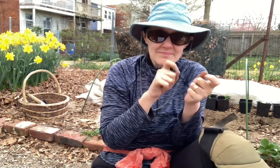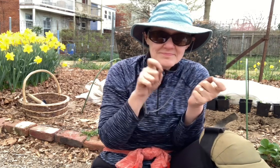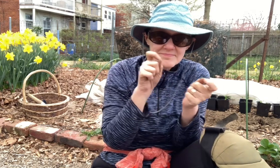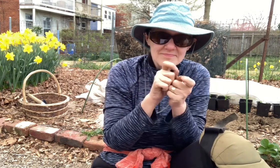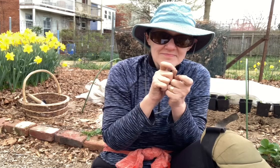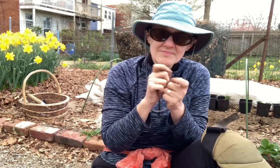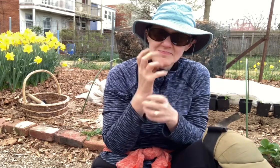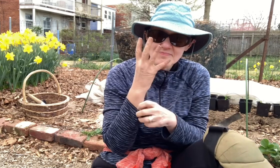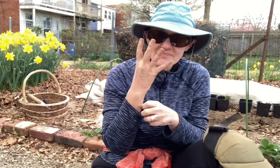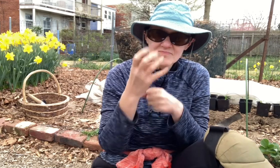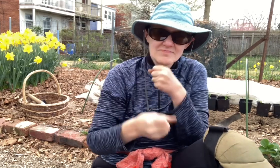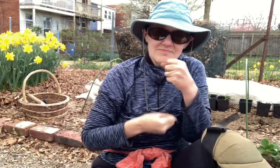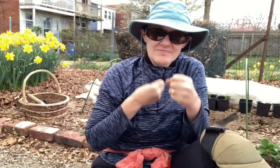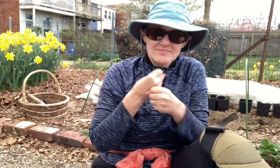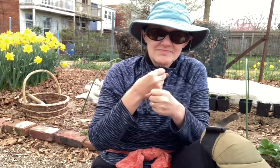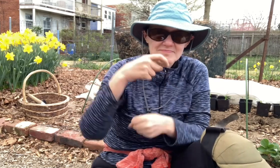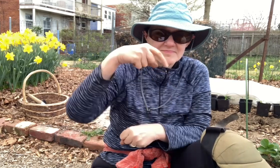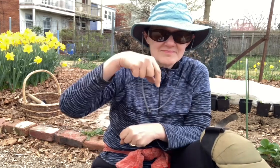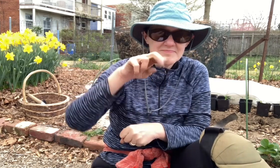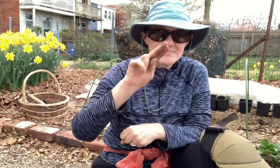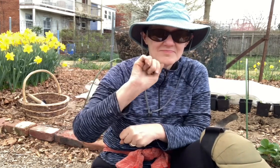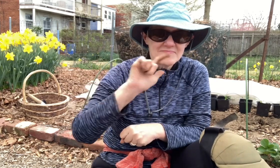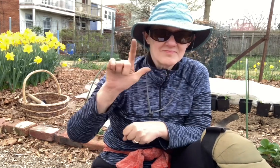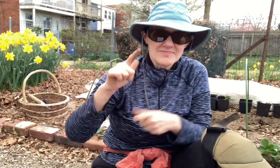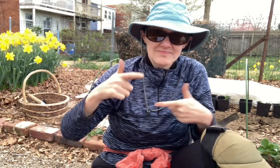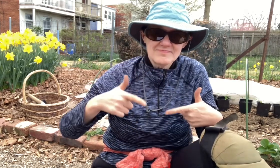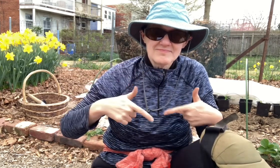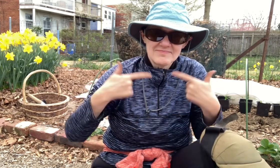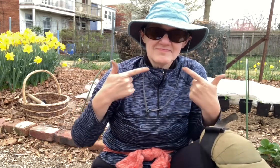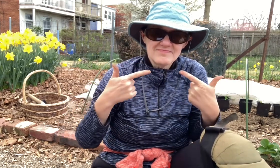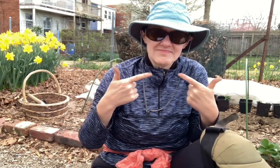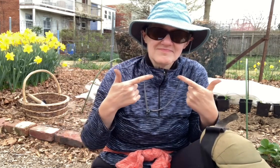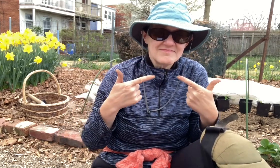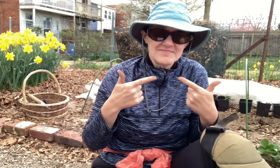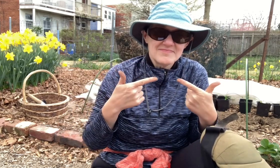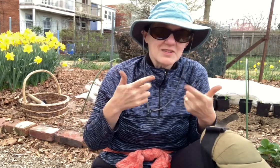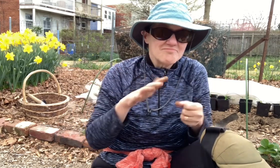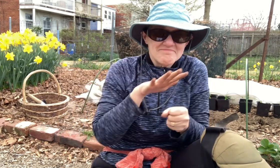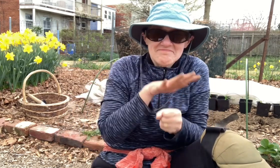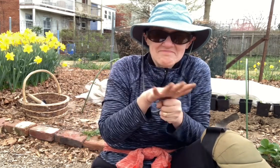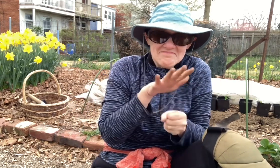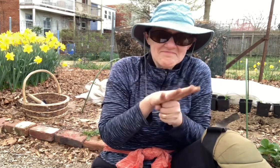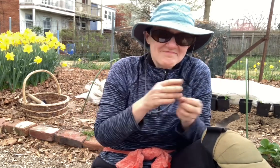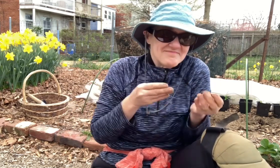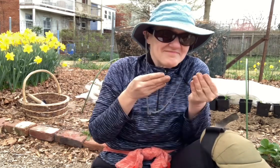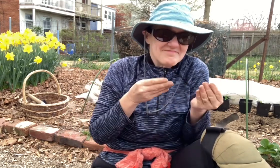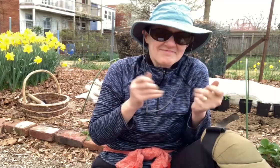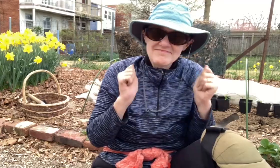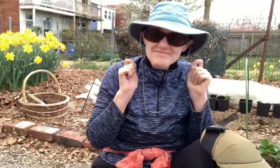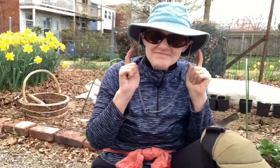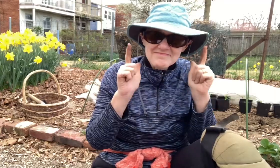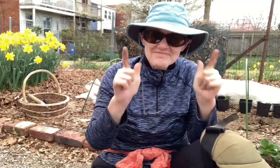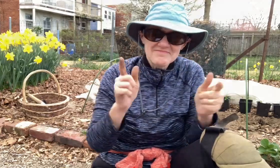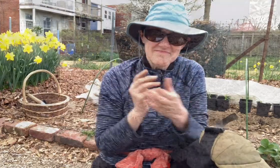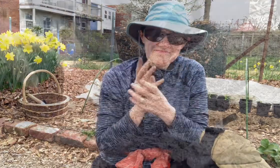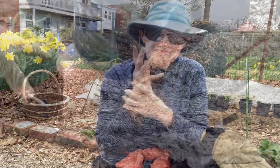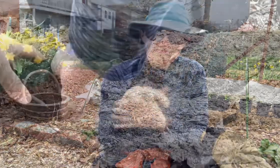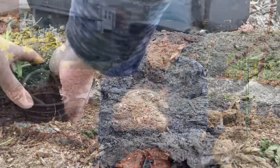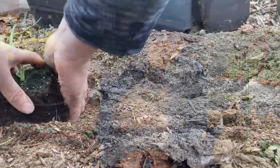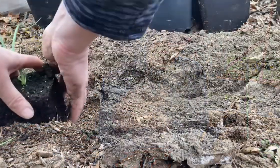Plus, this area right here specifically for 4 years had quail on it. So it's got enough to feed all